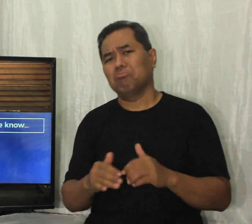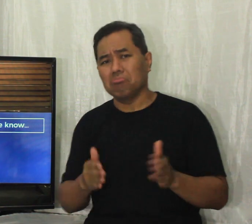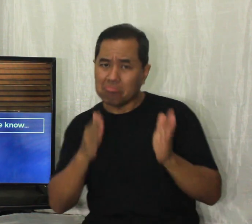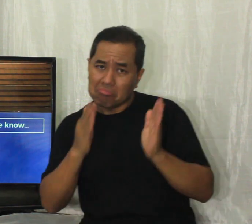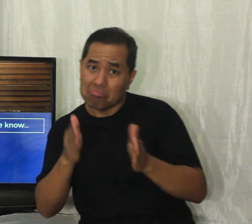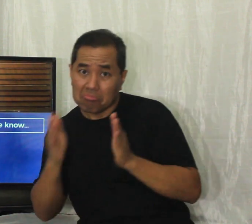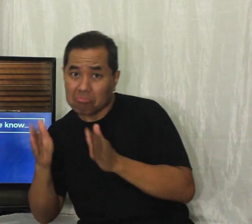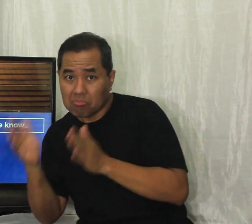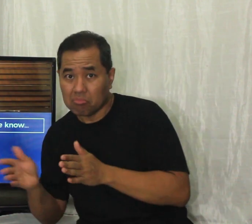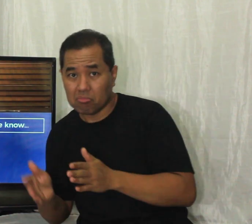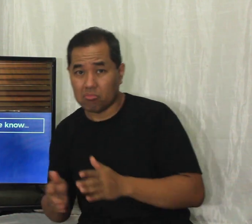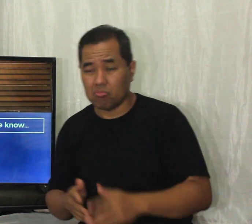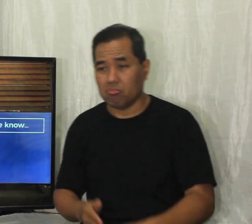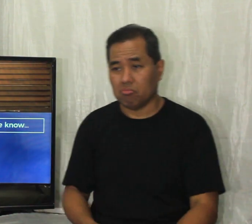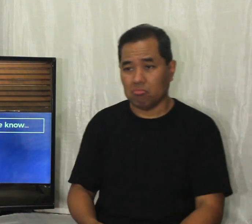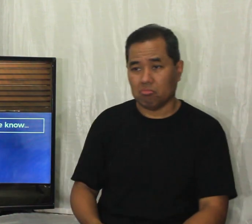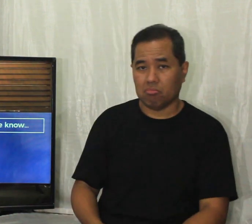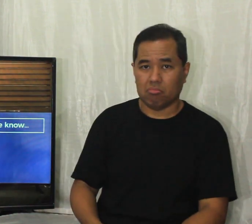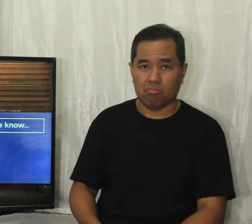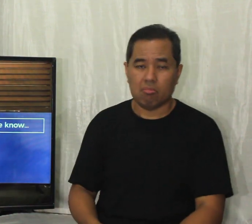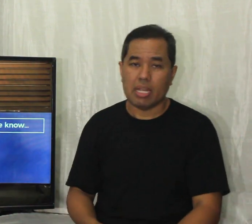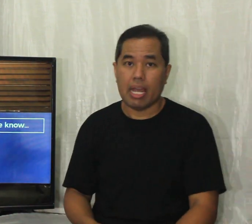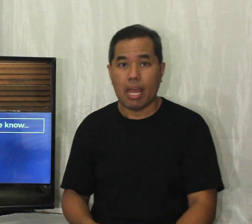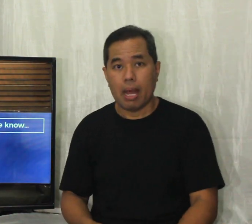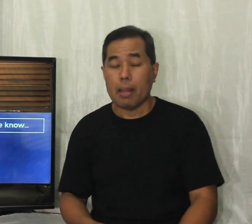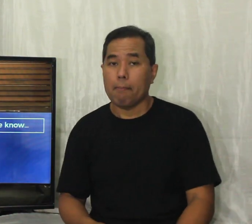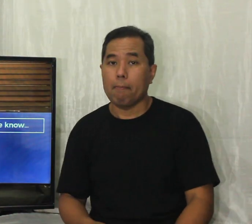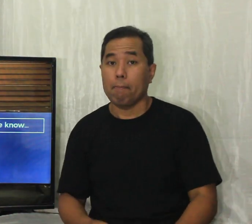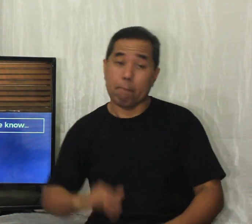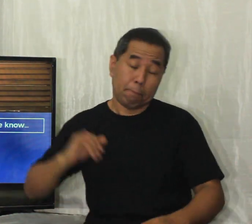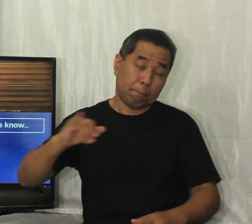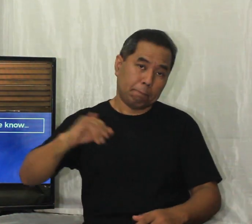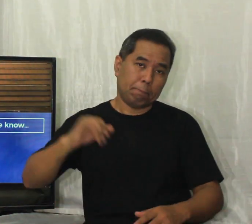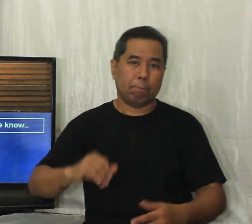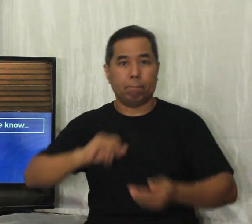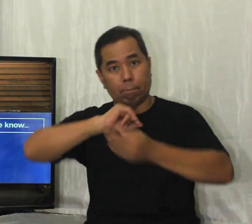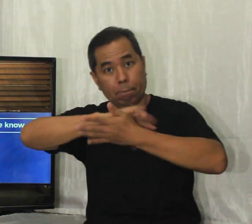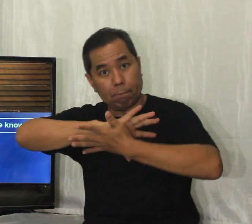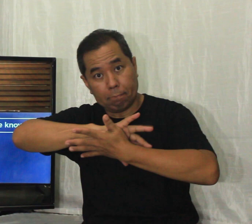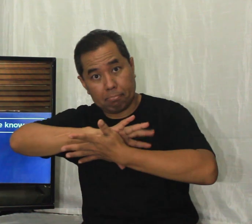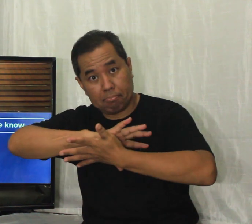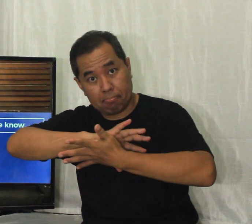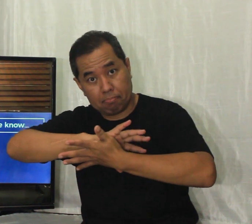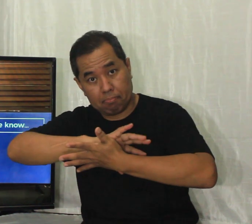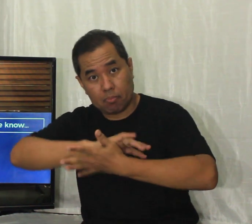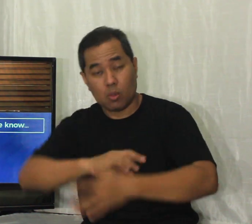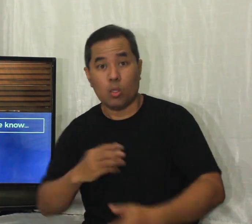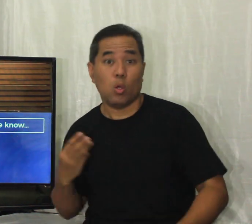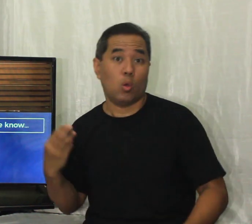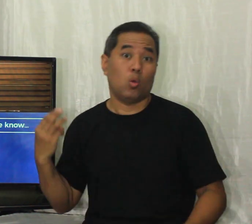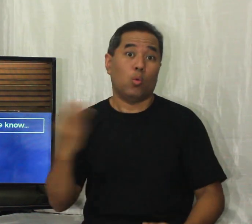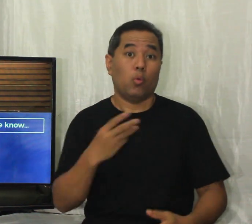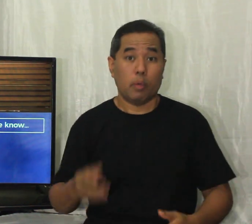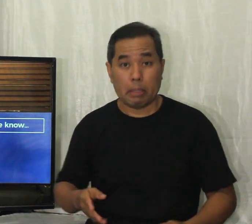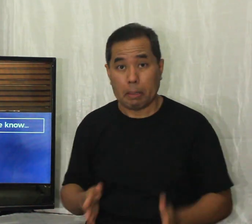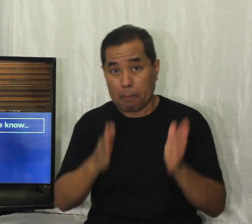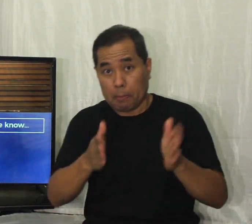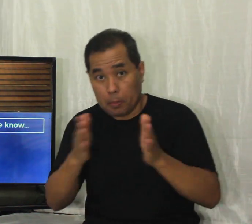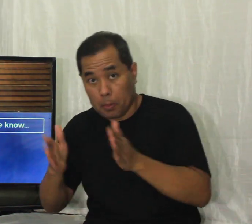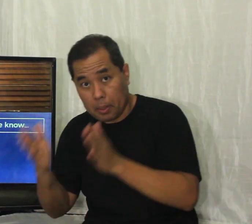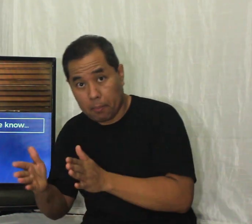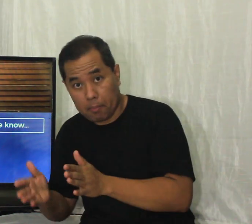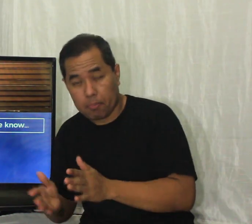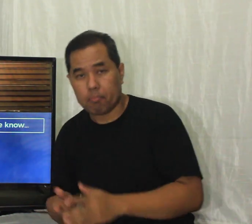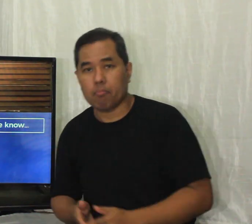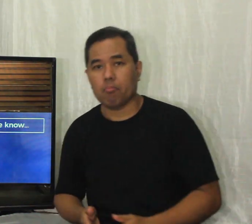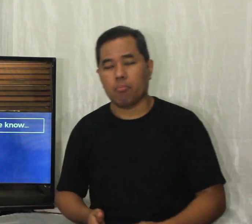by it, helped us know how to prepare for it, right? The way that we're able to prepare for the storm here in Metro Manila that came